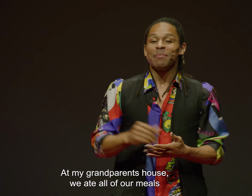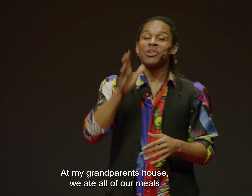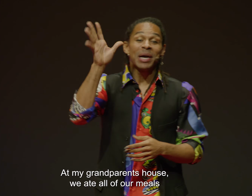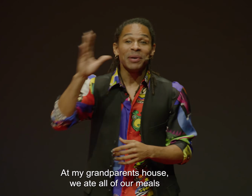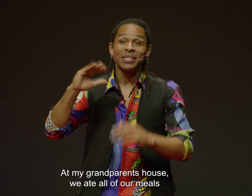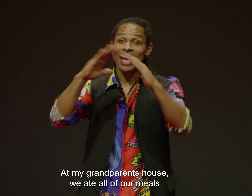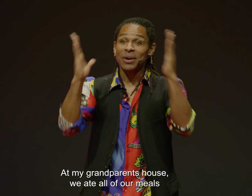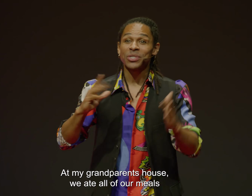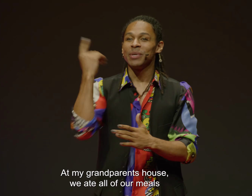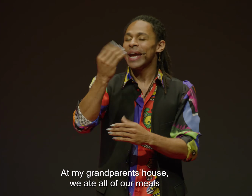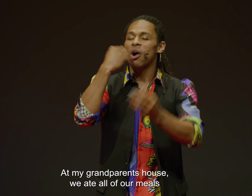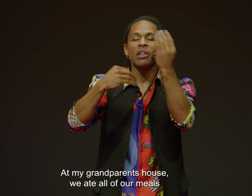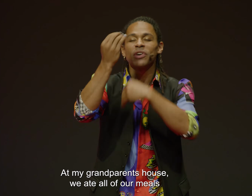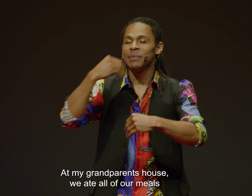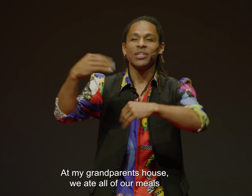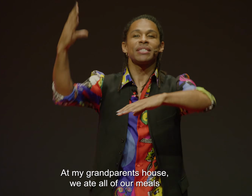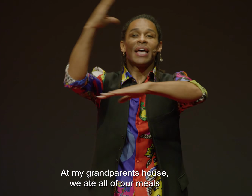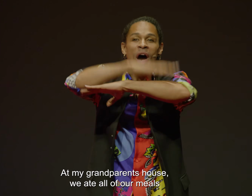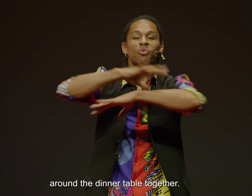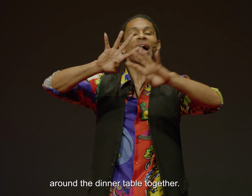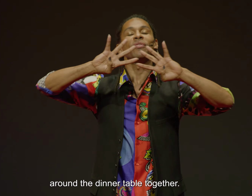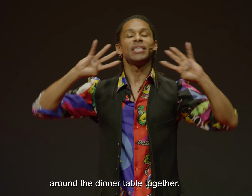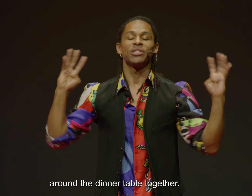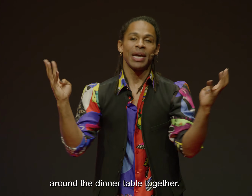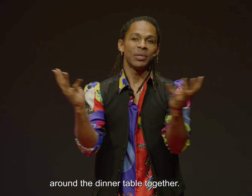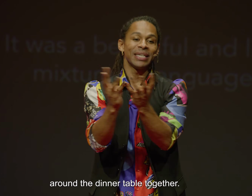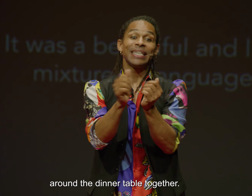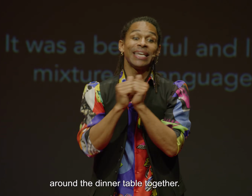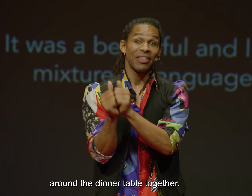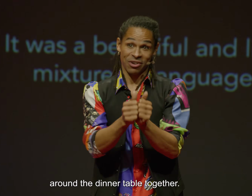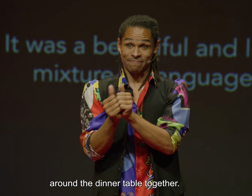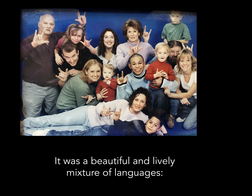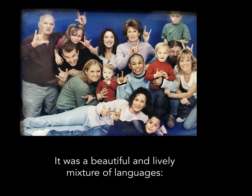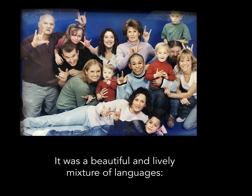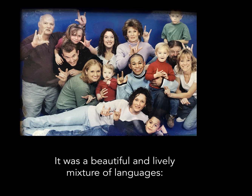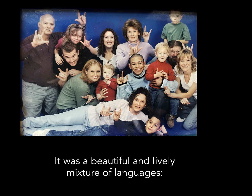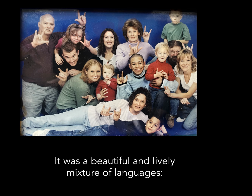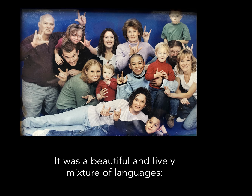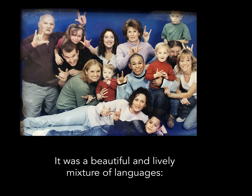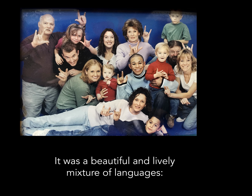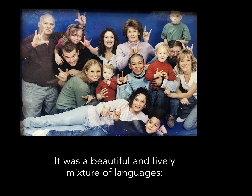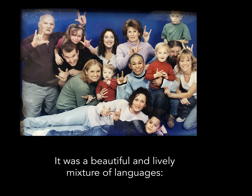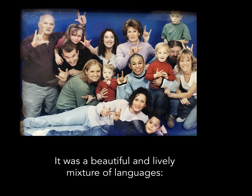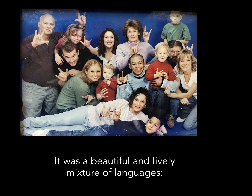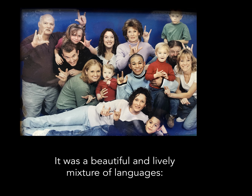At my grandparents' house, we ate all of our meals around the dinner table together. It was a beautiful and